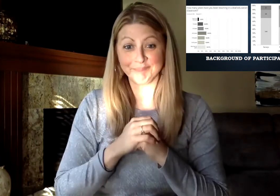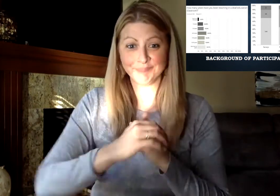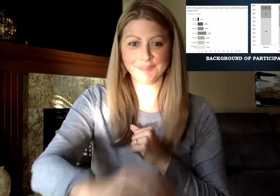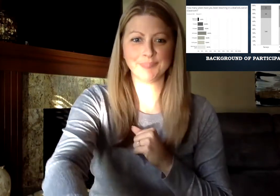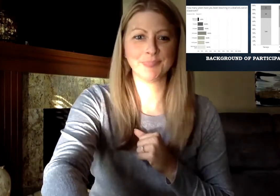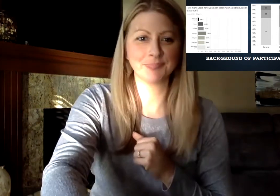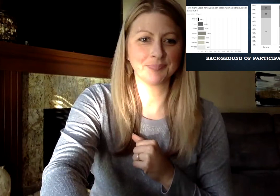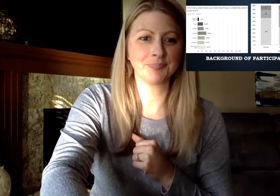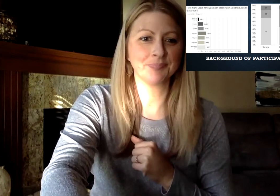sign.